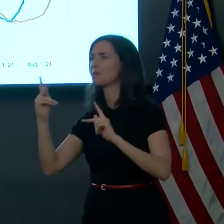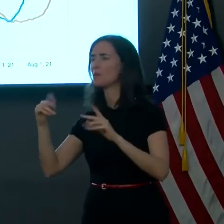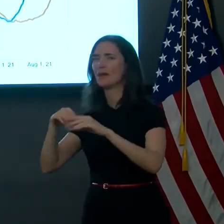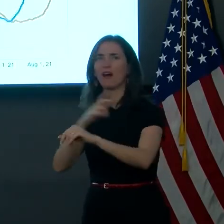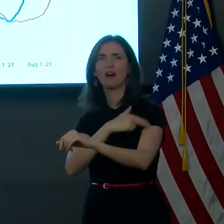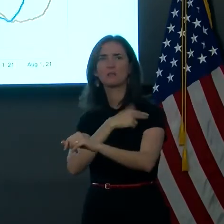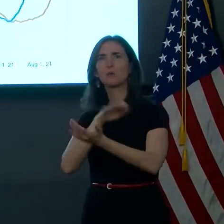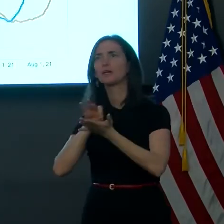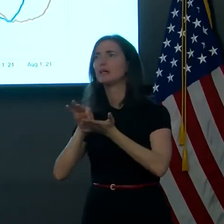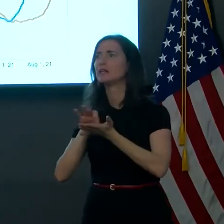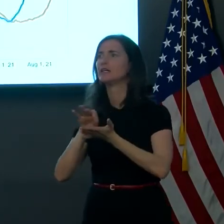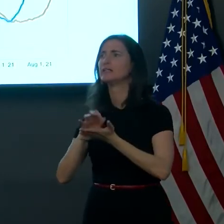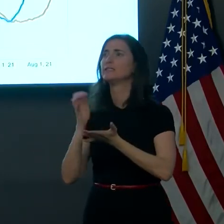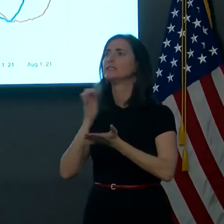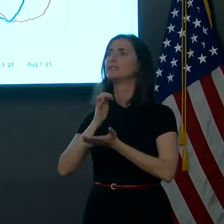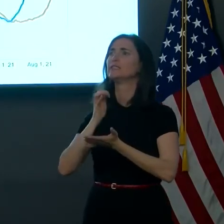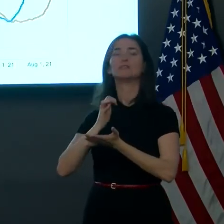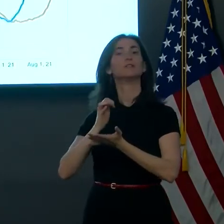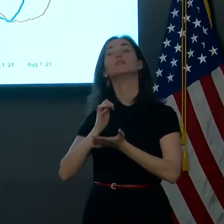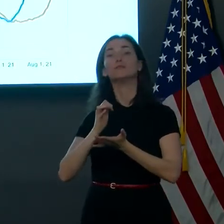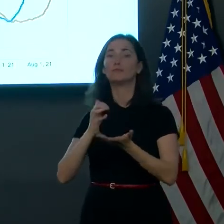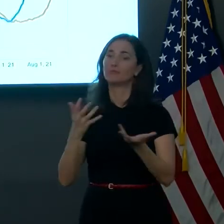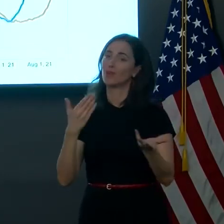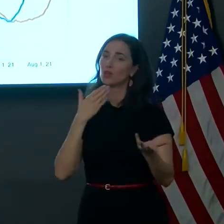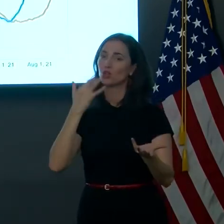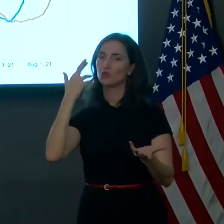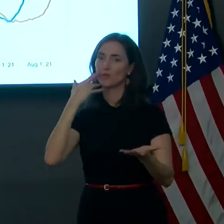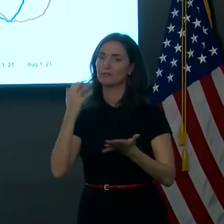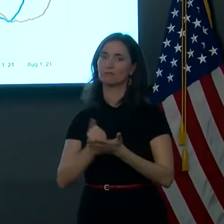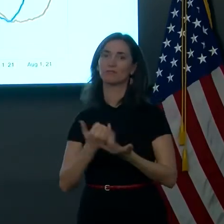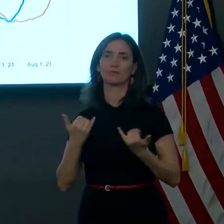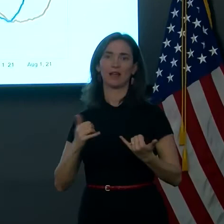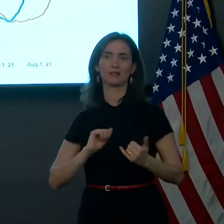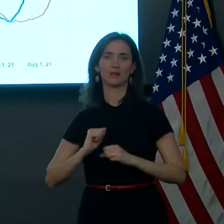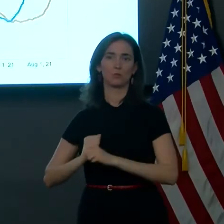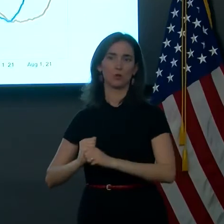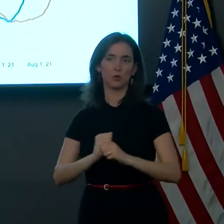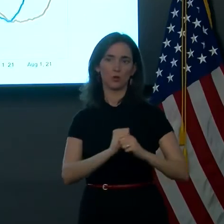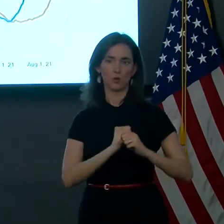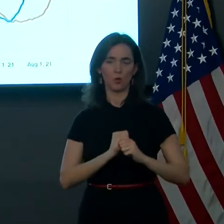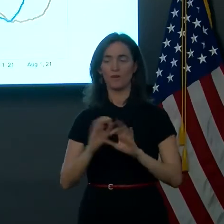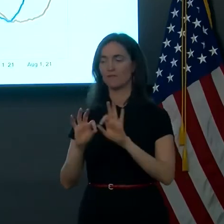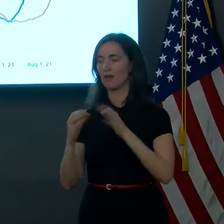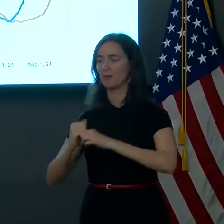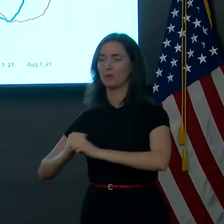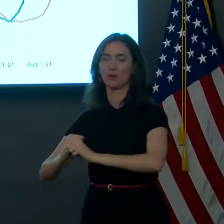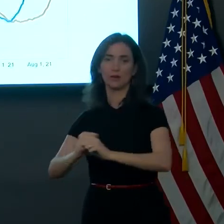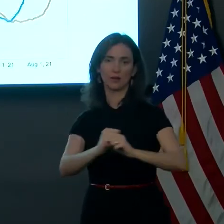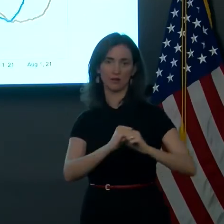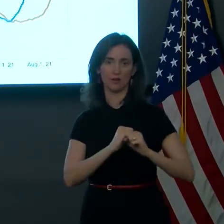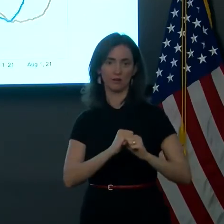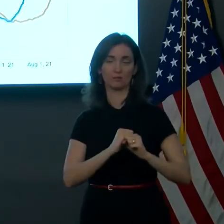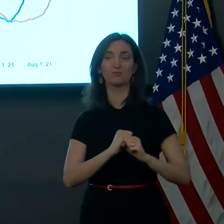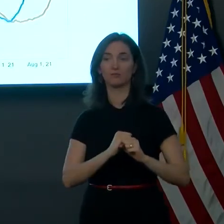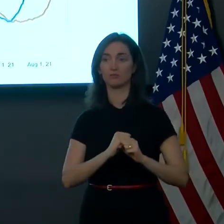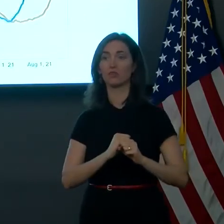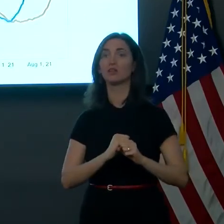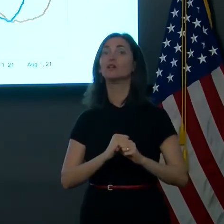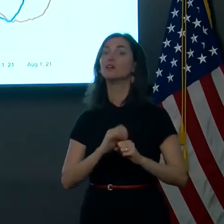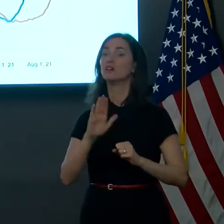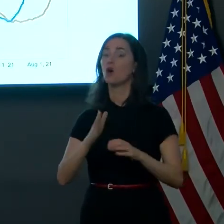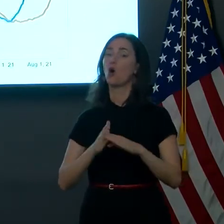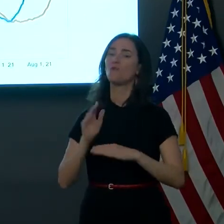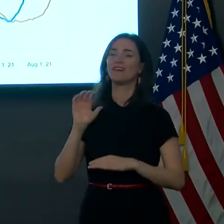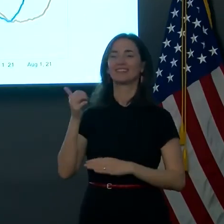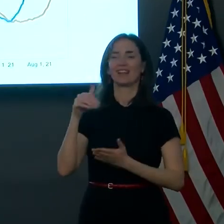in hospitals, there's every reason in the world to do it and protect yourself and protect your family. And again, over 10,000